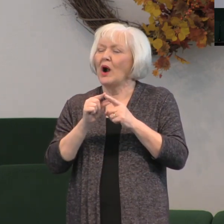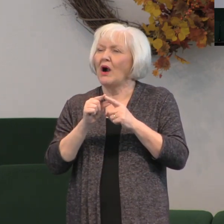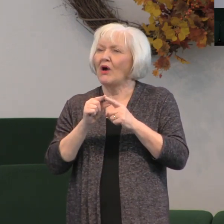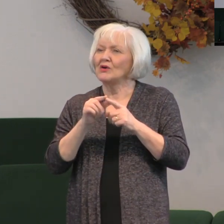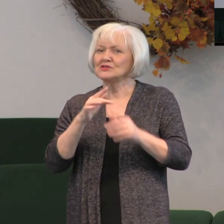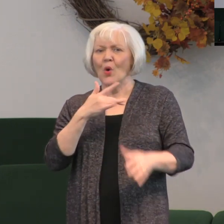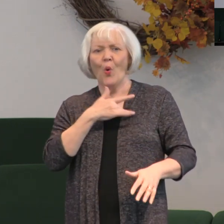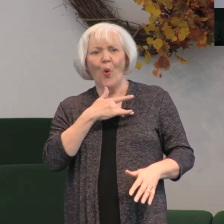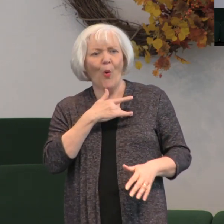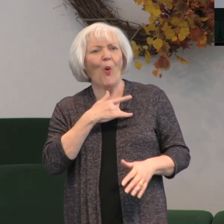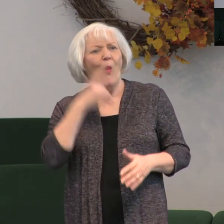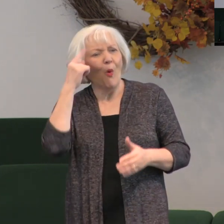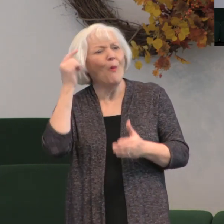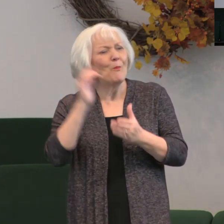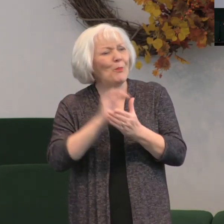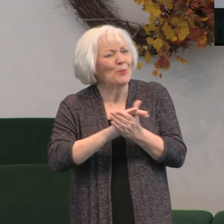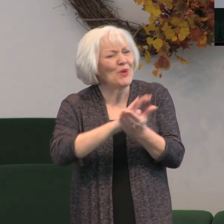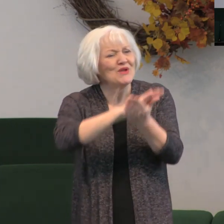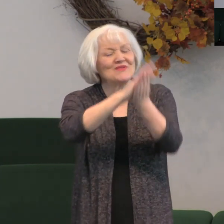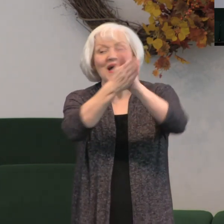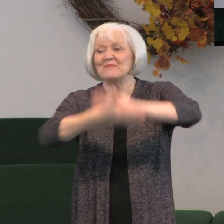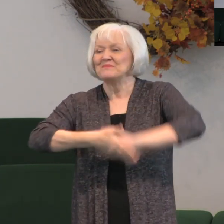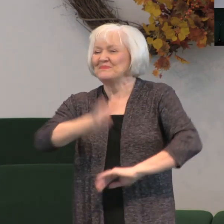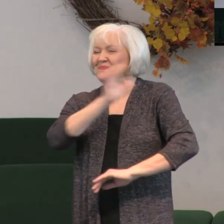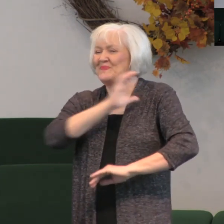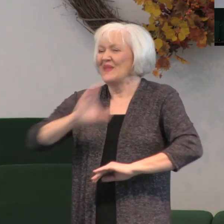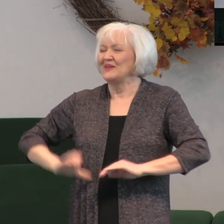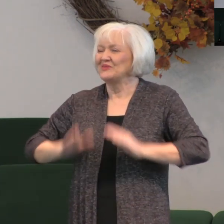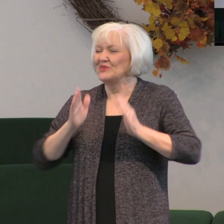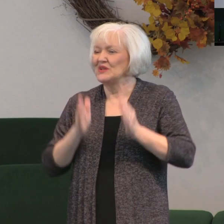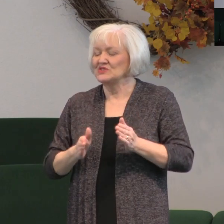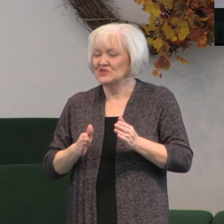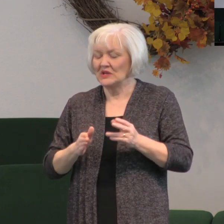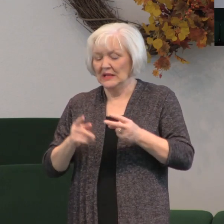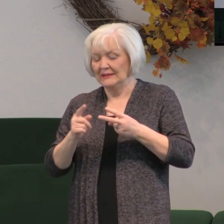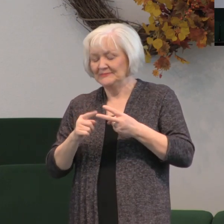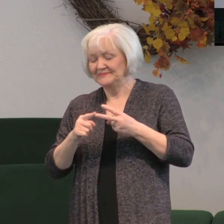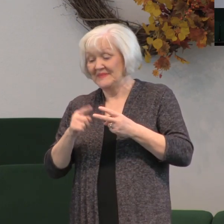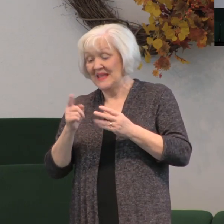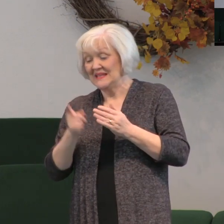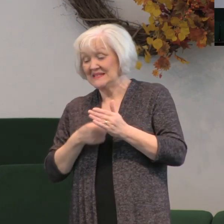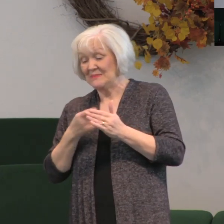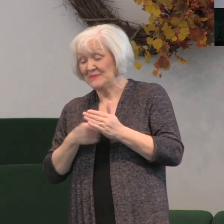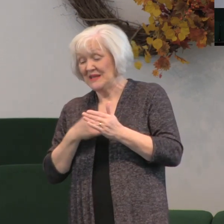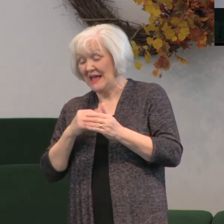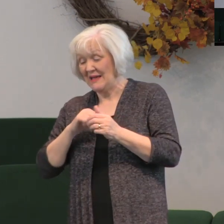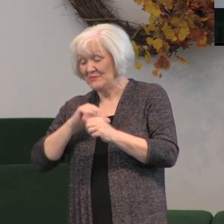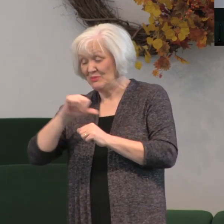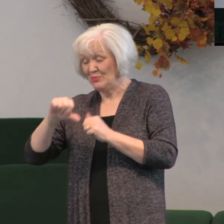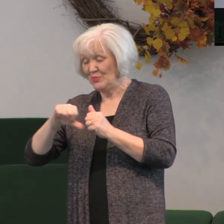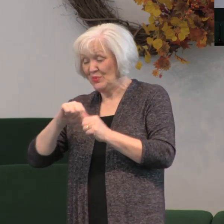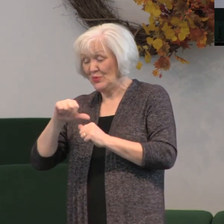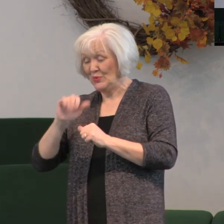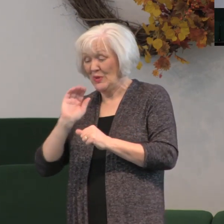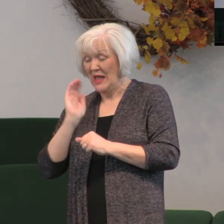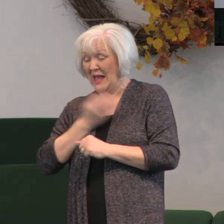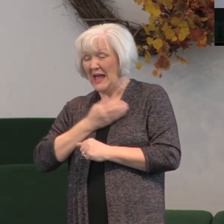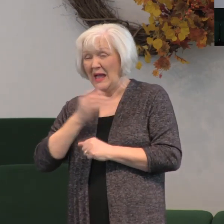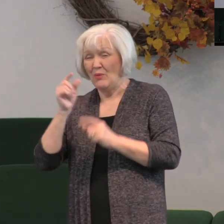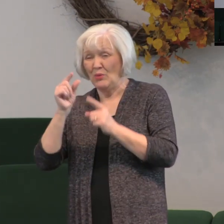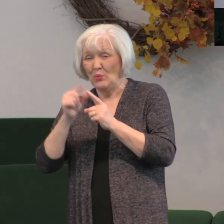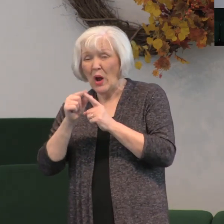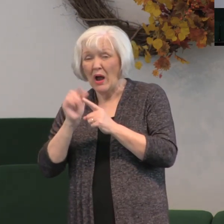they believe and those people become Christians but then there's sometimes we're around people and we the words that we say and